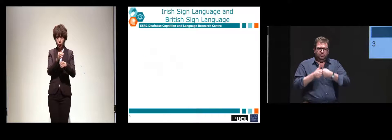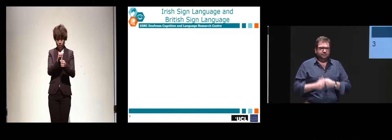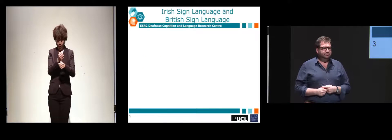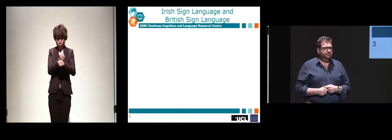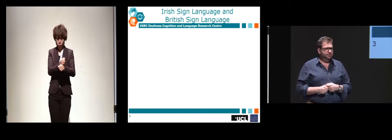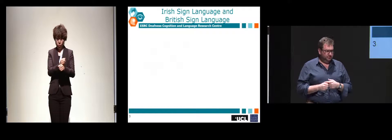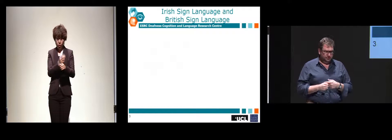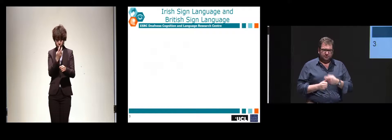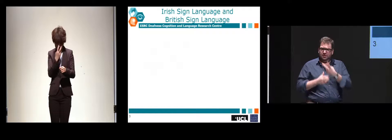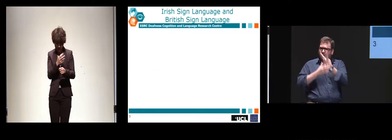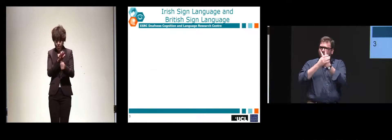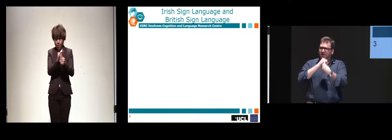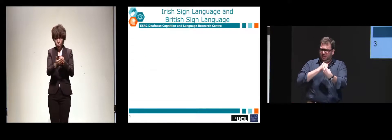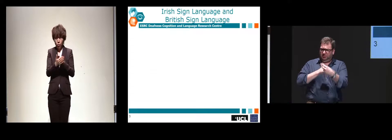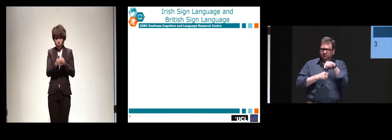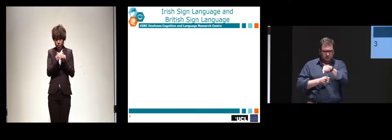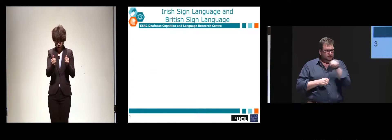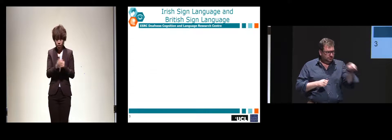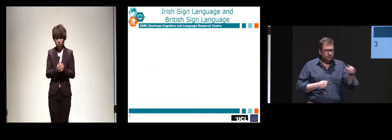end.